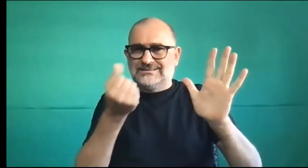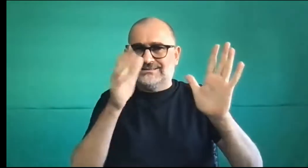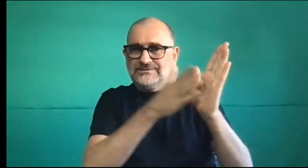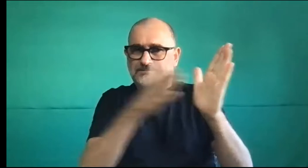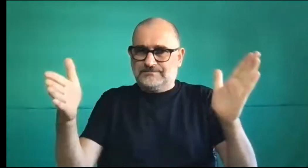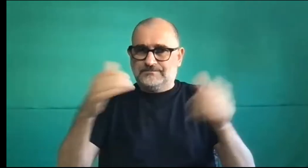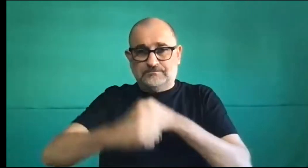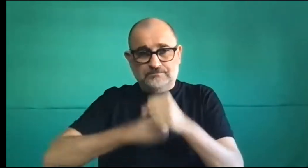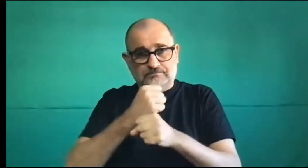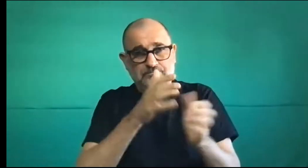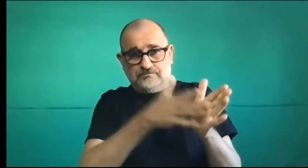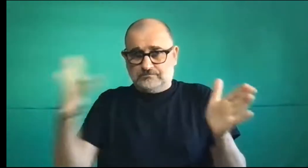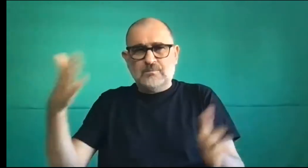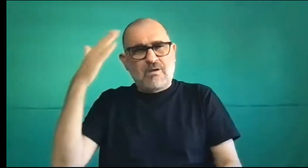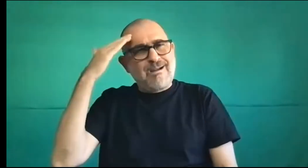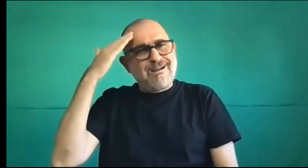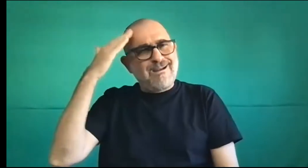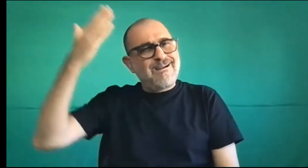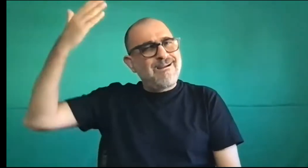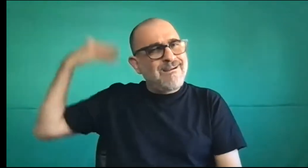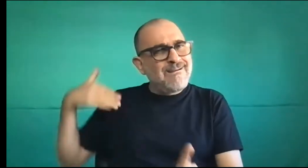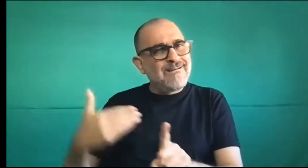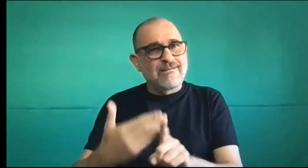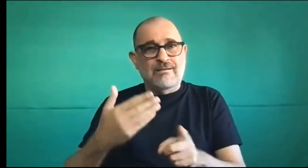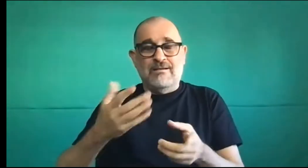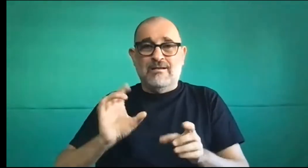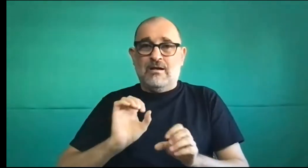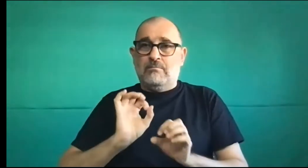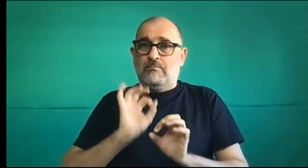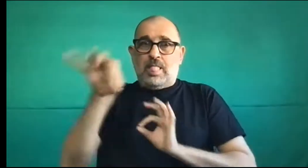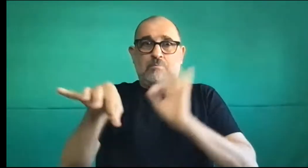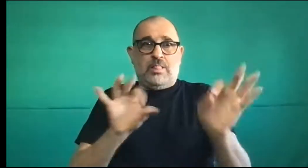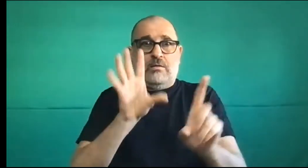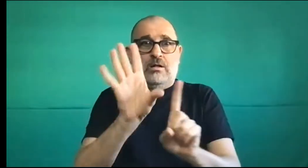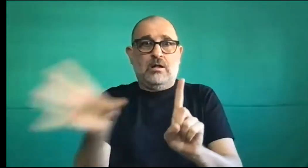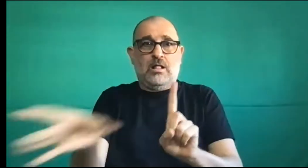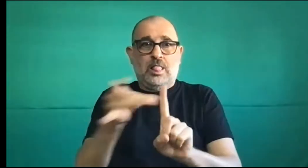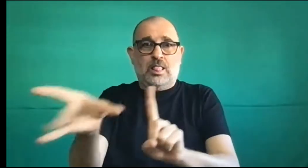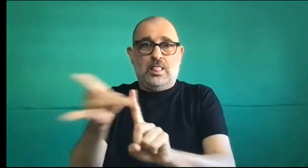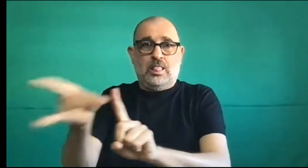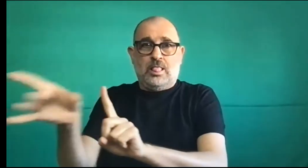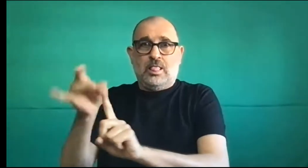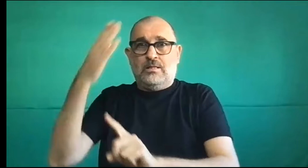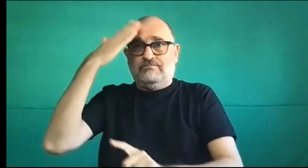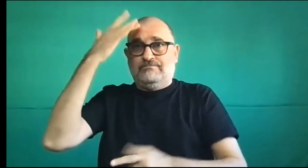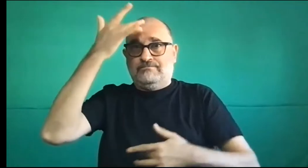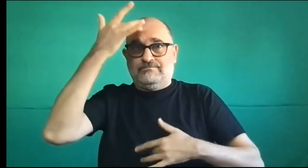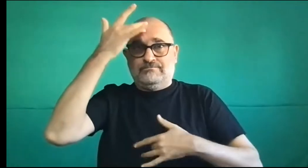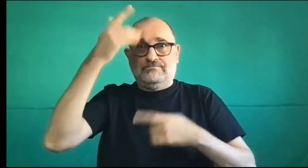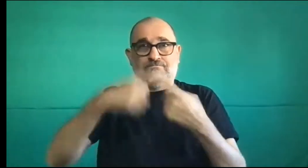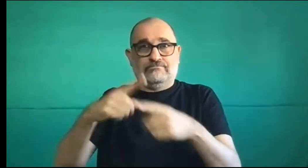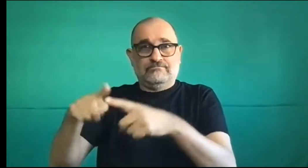Mirna, PAHO is aware of the importance of the intercultural approach